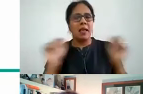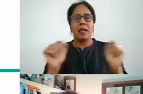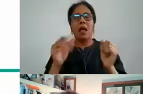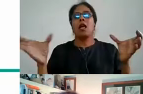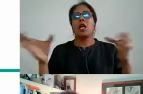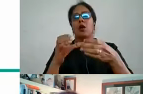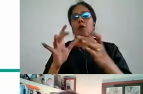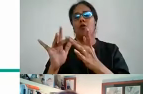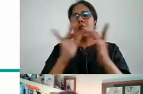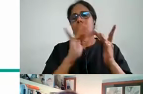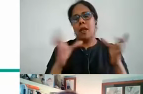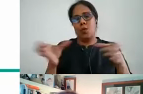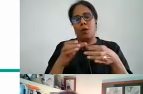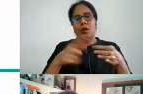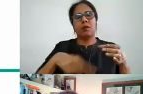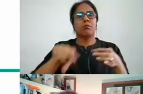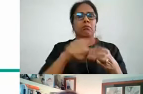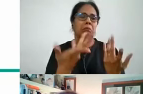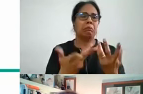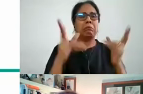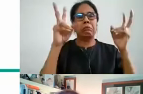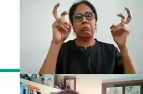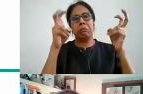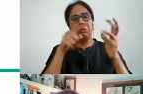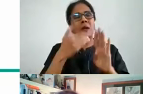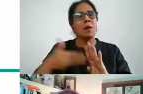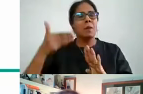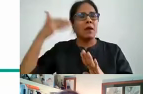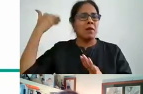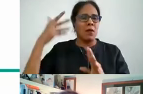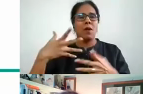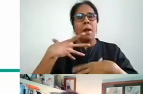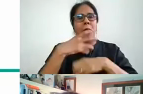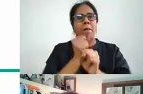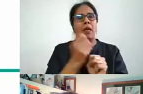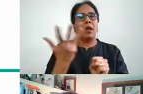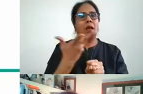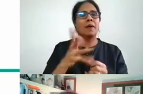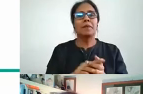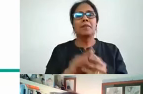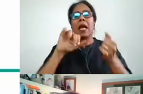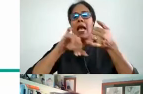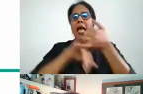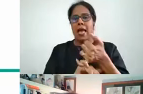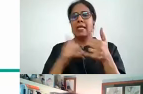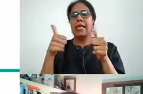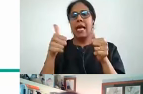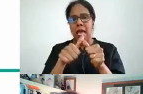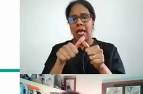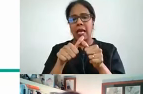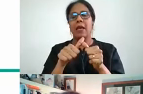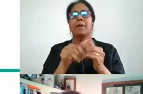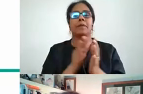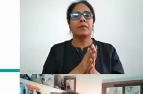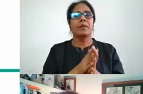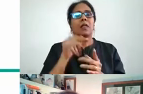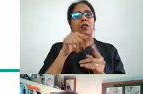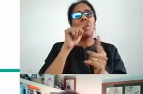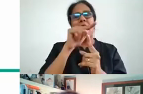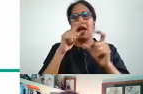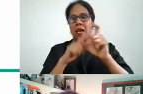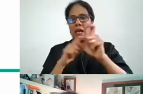Wi-Fi. It was developed both by the IEEE SA, which is the standards organization under which IEEE, all